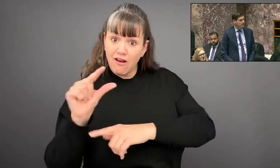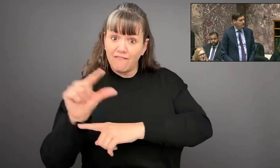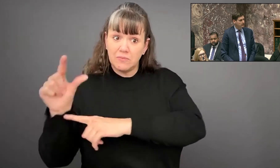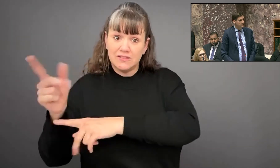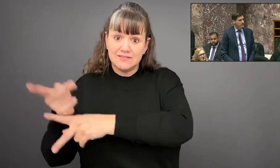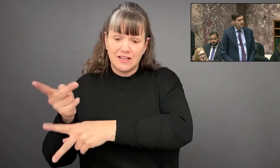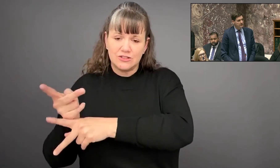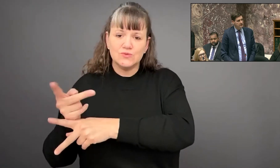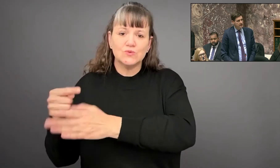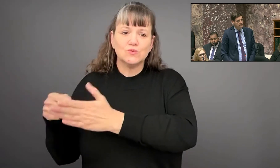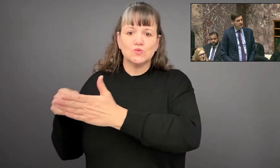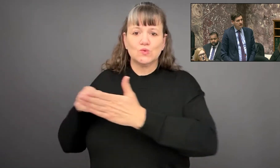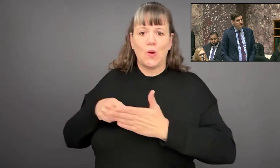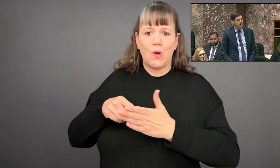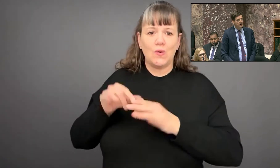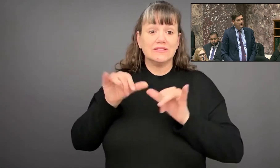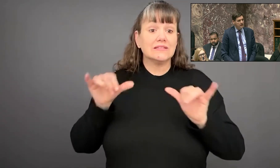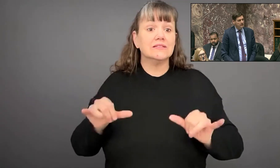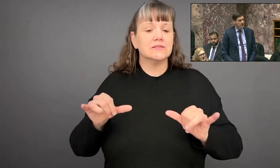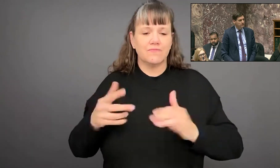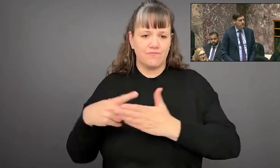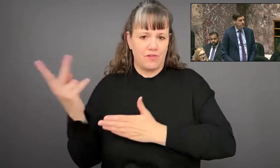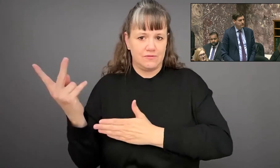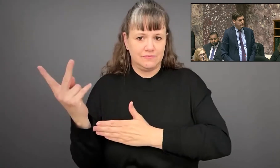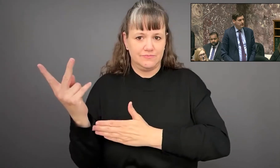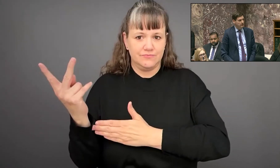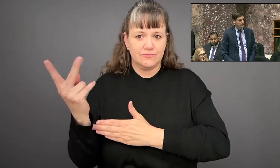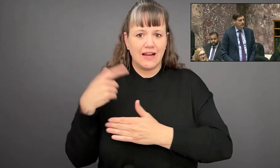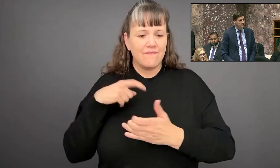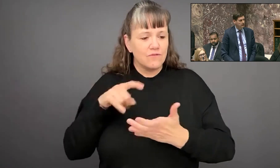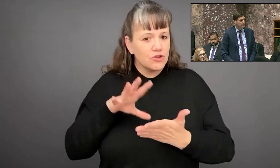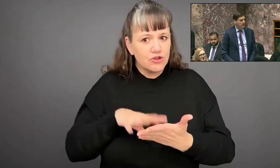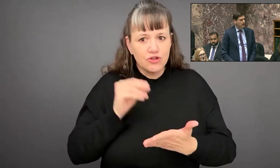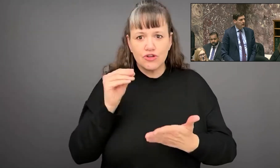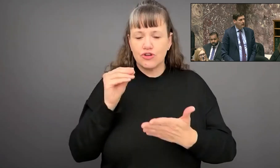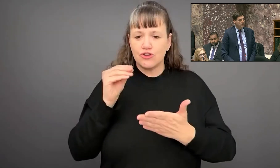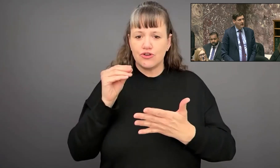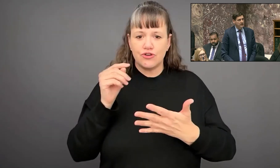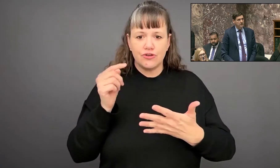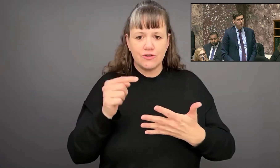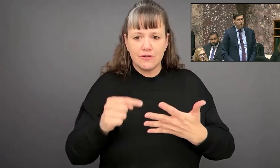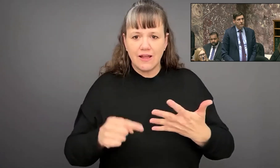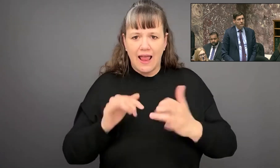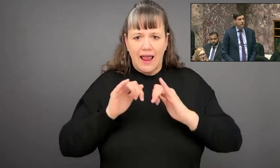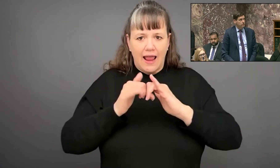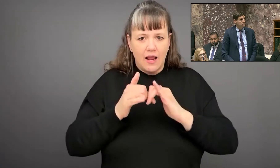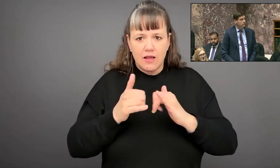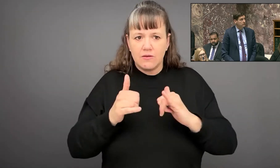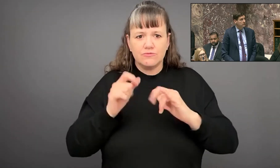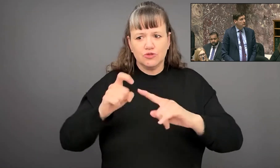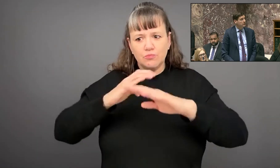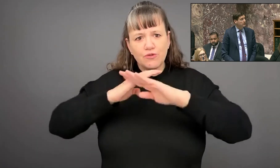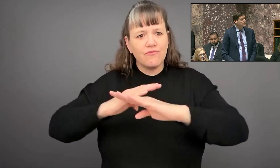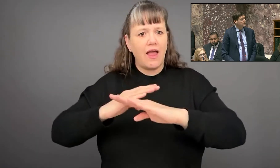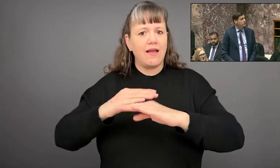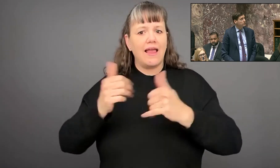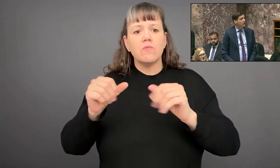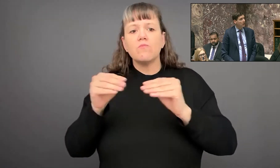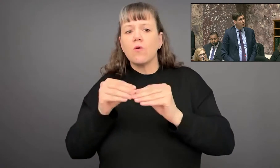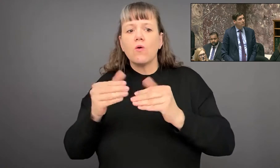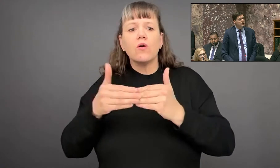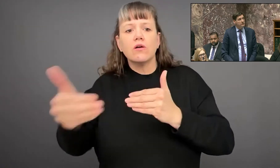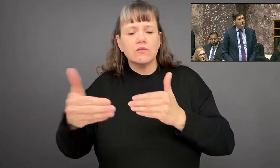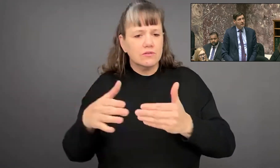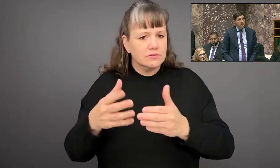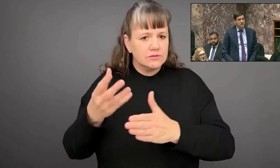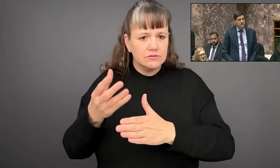can to prevent the deaths of any other children in care. I can assure you, and I assure